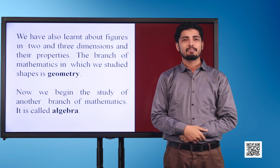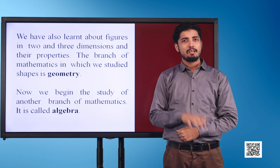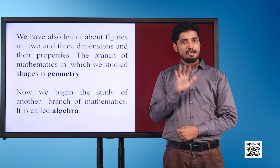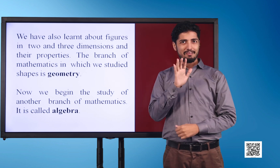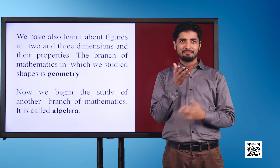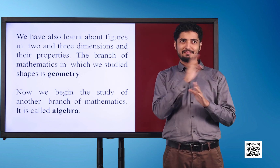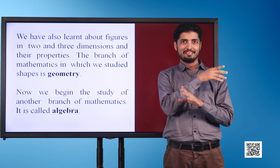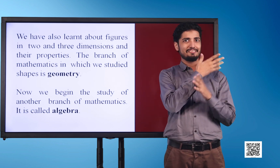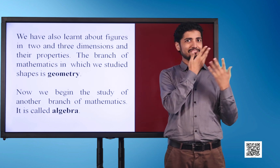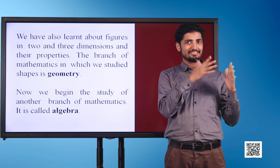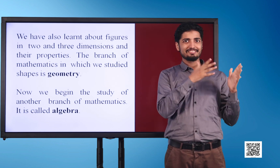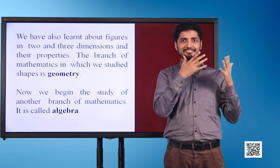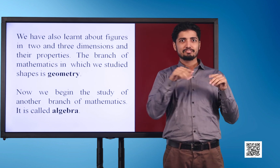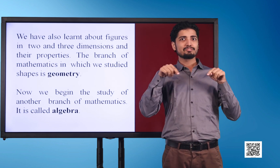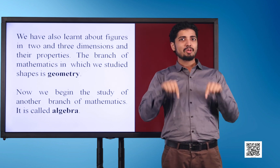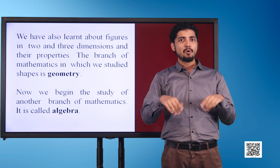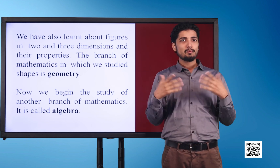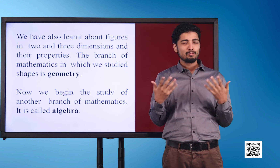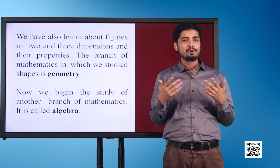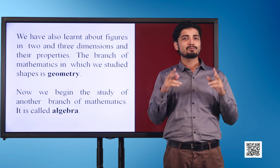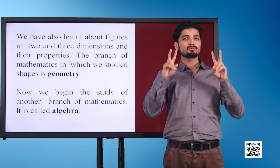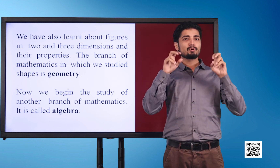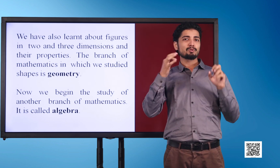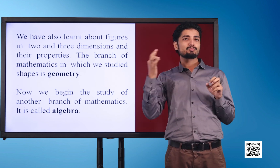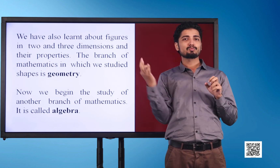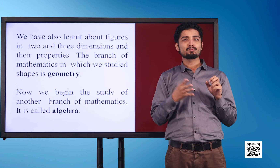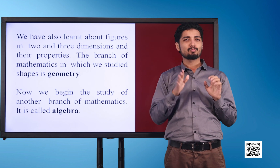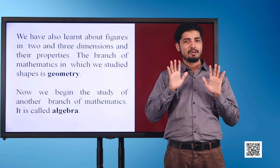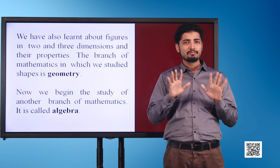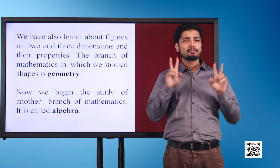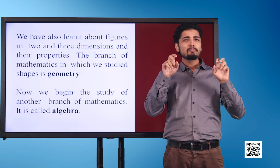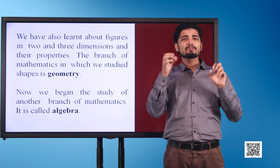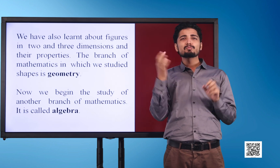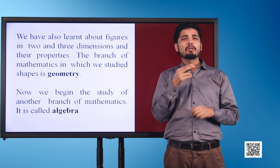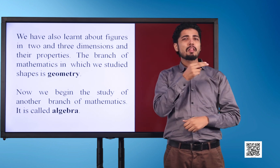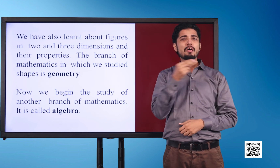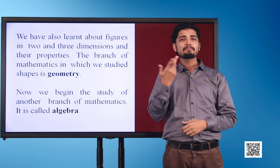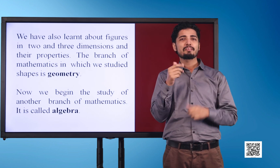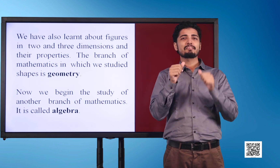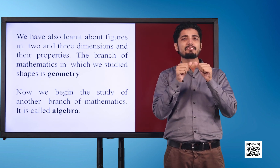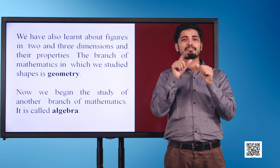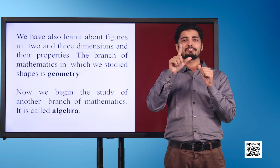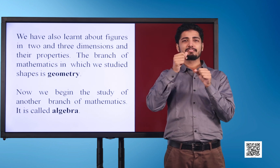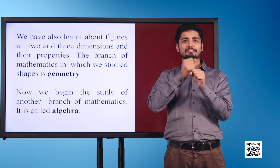Now we begin the study of another branch of mathematics. It is called algebra.